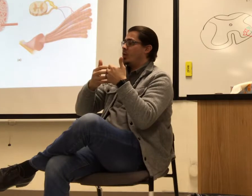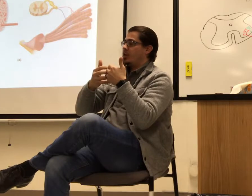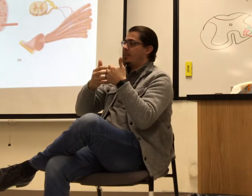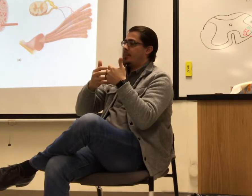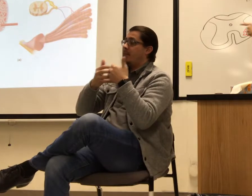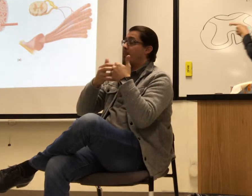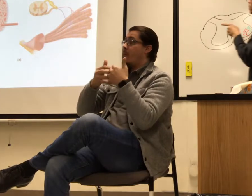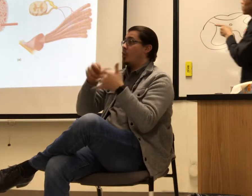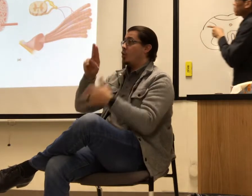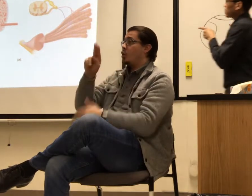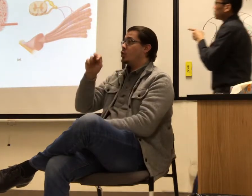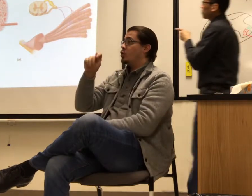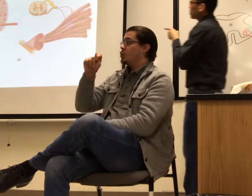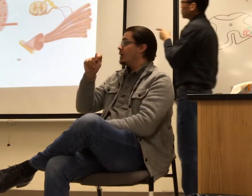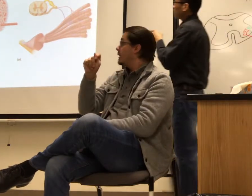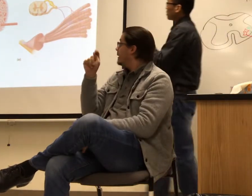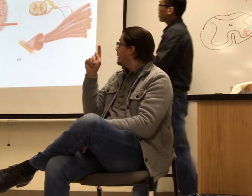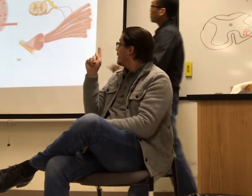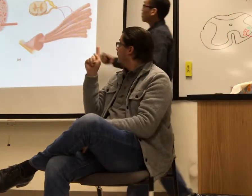the motor unit